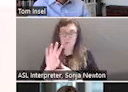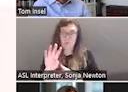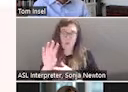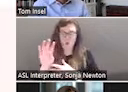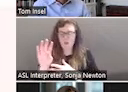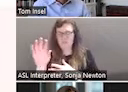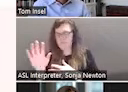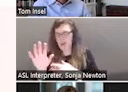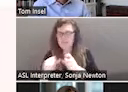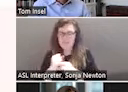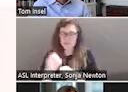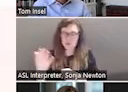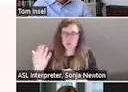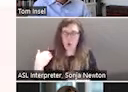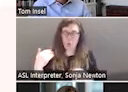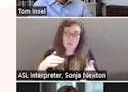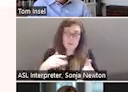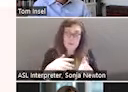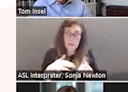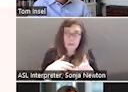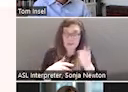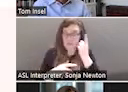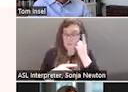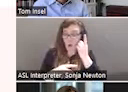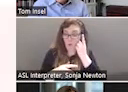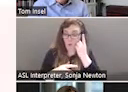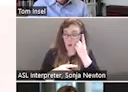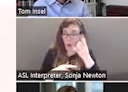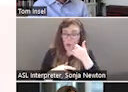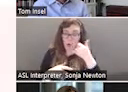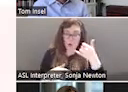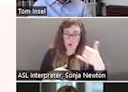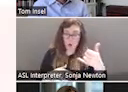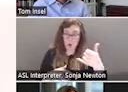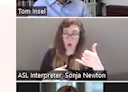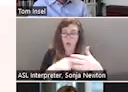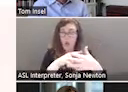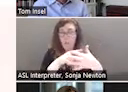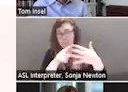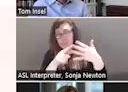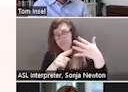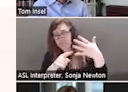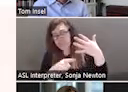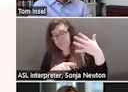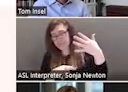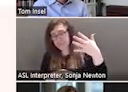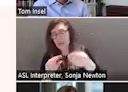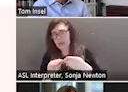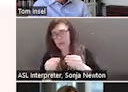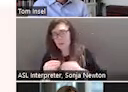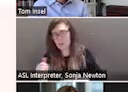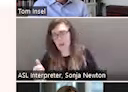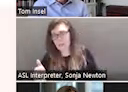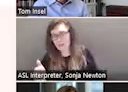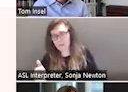at the use of the smartphone, making a phone call came in number 10 out of all of the things that a phone call could do. And for